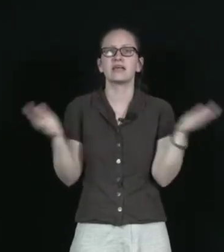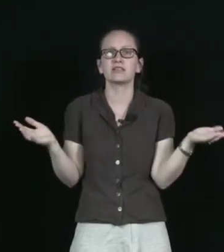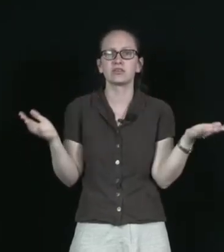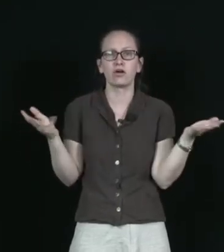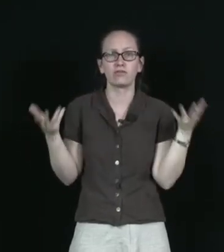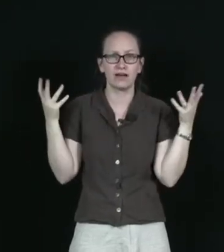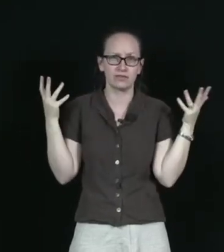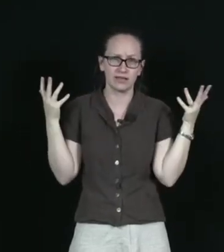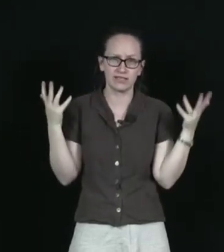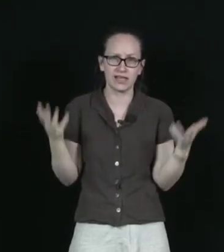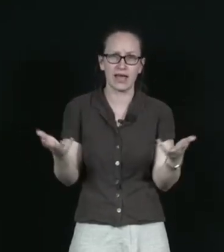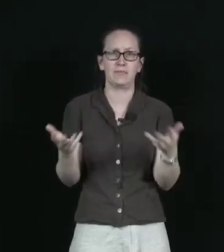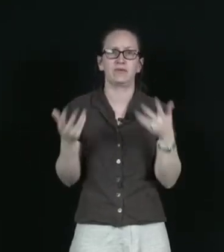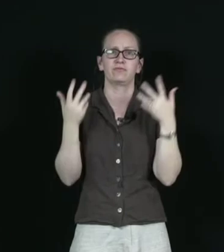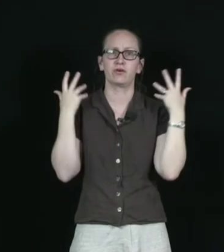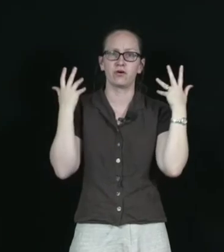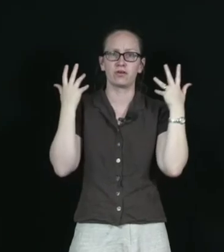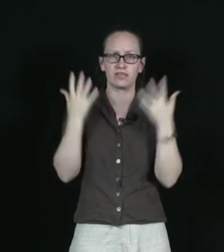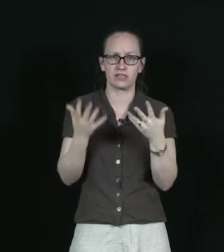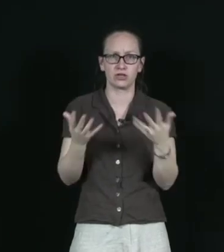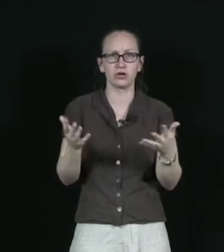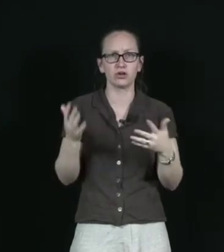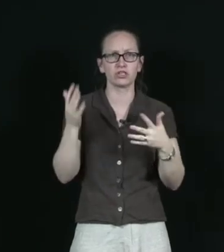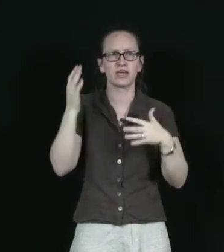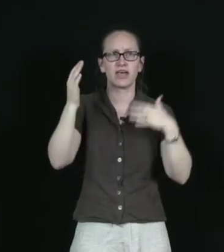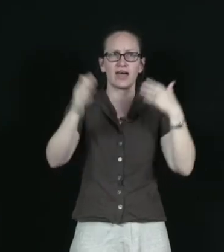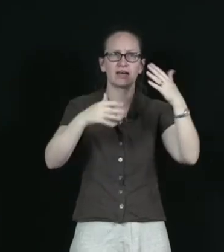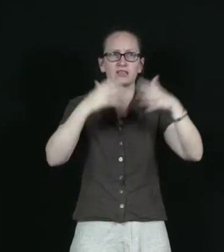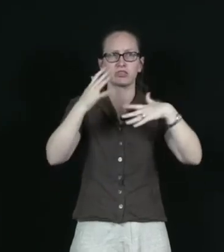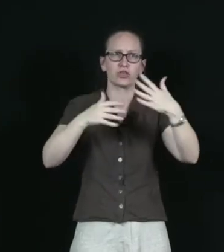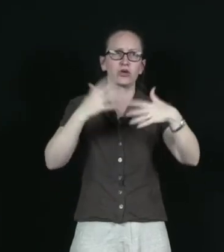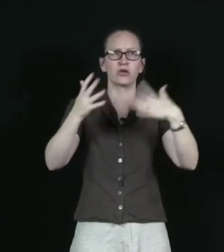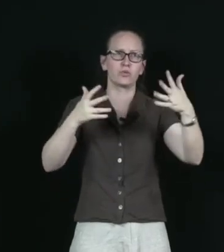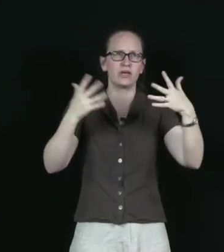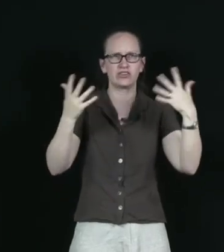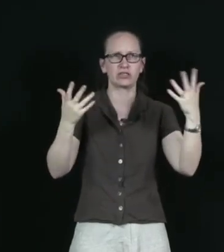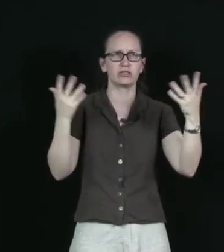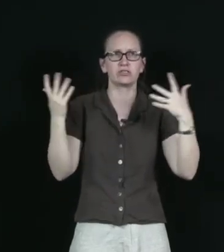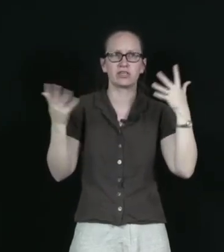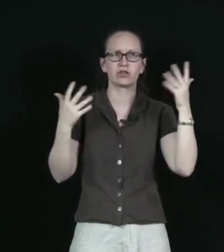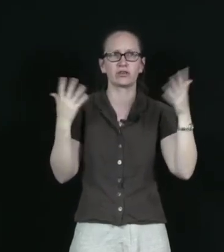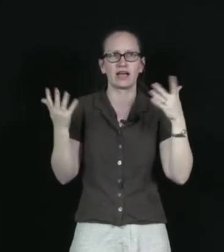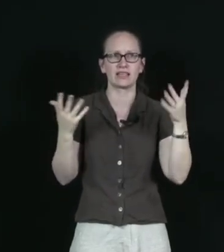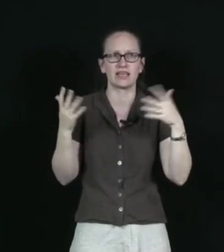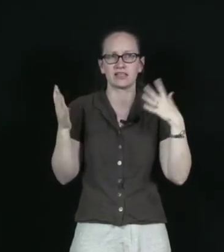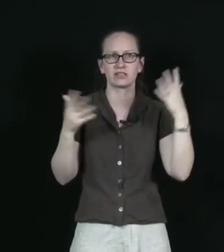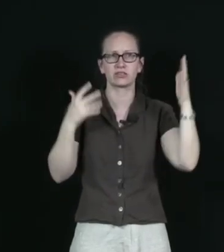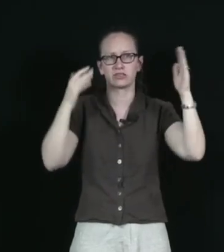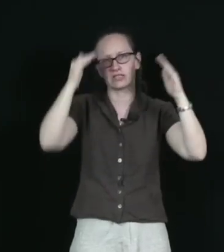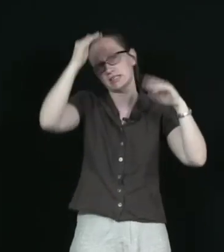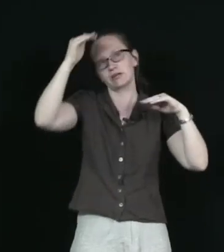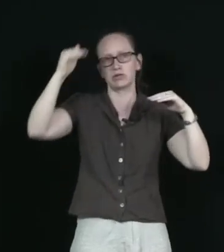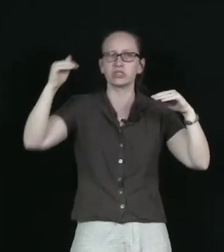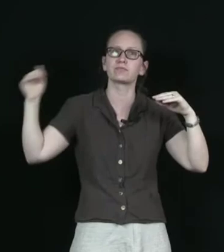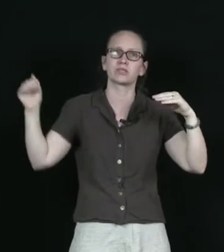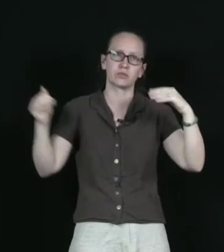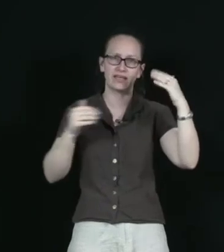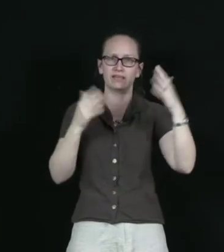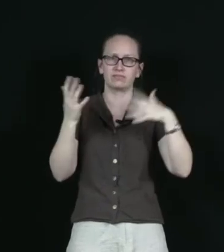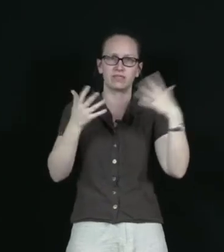is no final exam for this course, and so we try to use these online tests to distinguish between